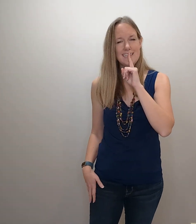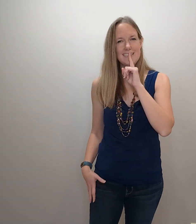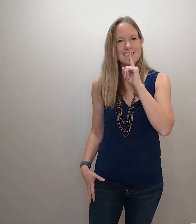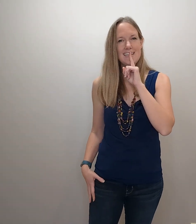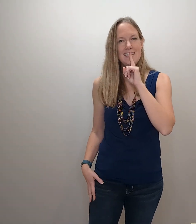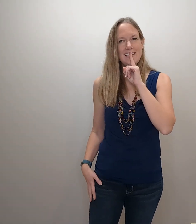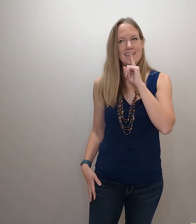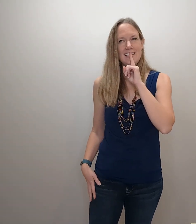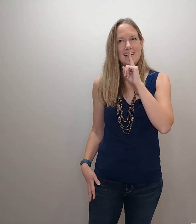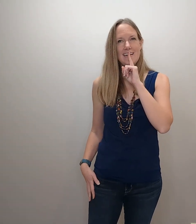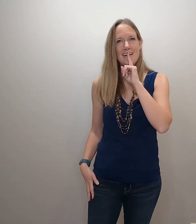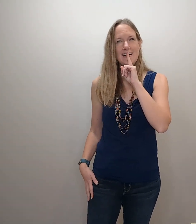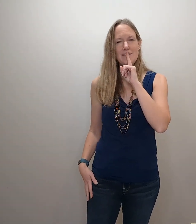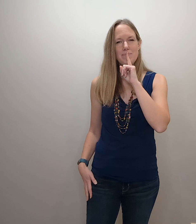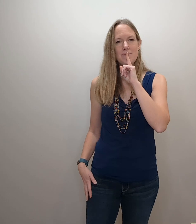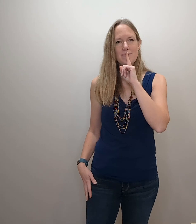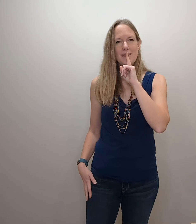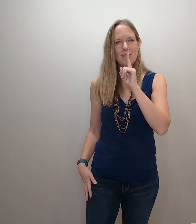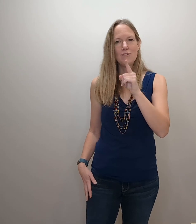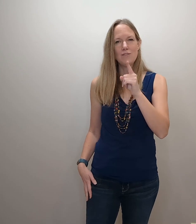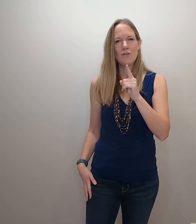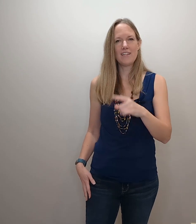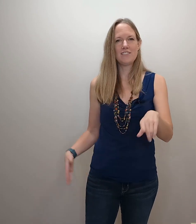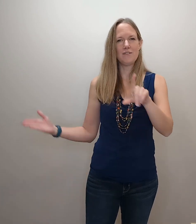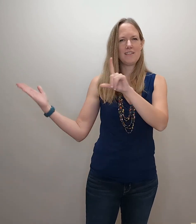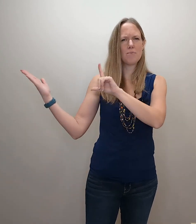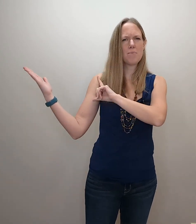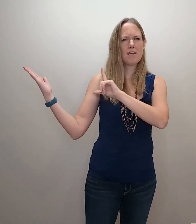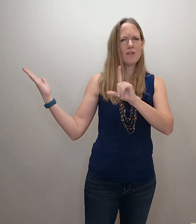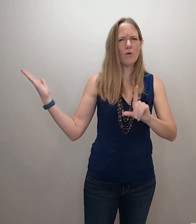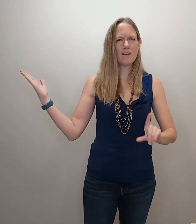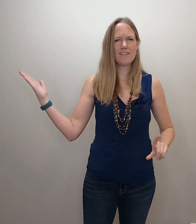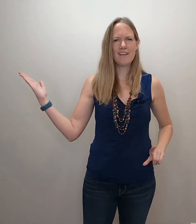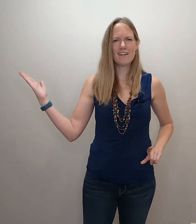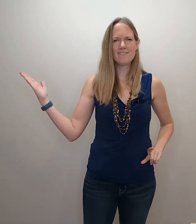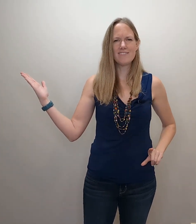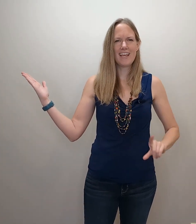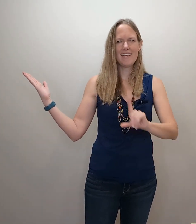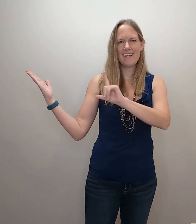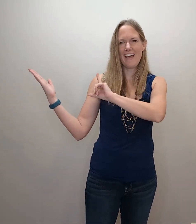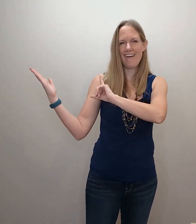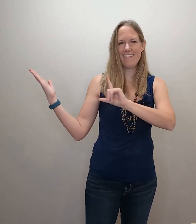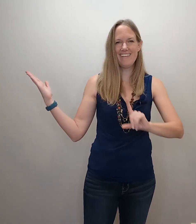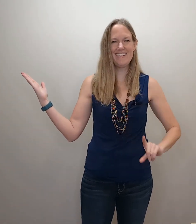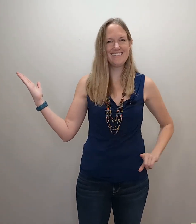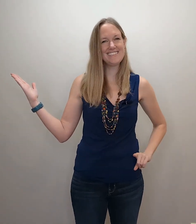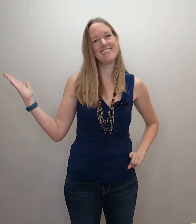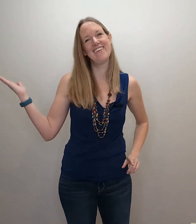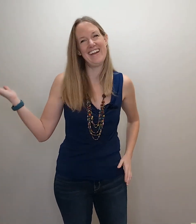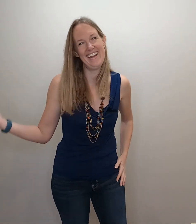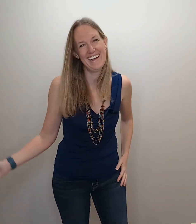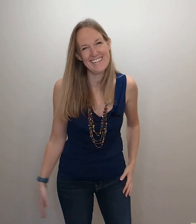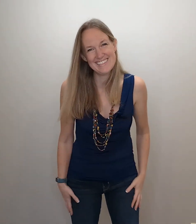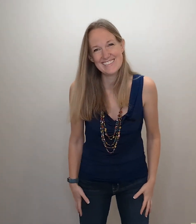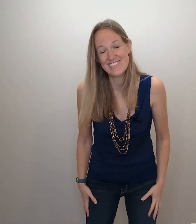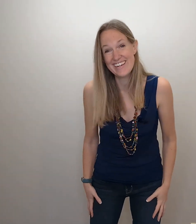says, that you know how to do it. There might be a Lord in there. Okay, an L. Sorry, I just